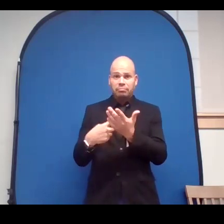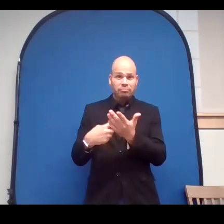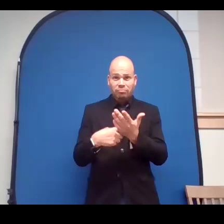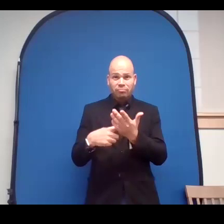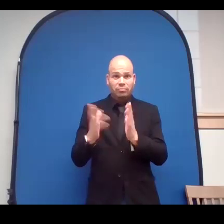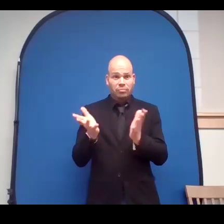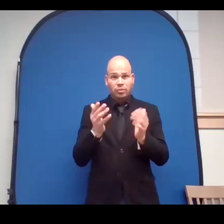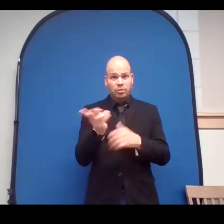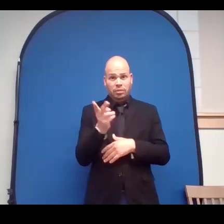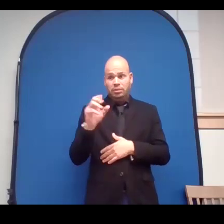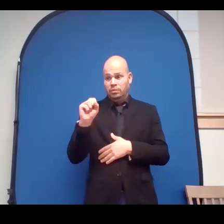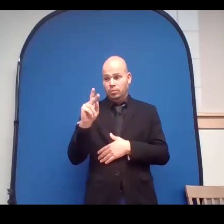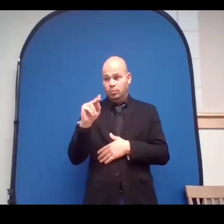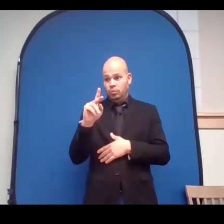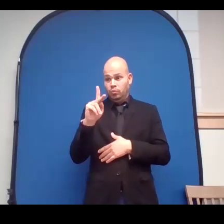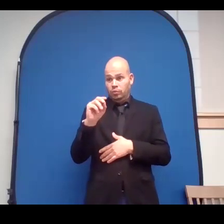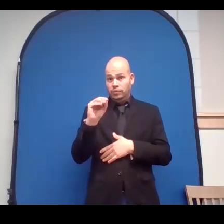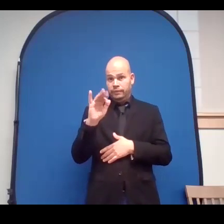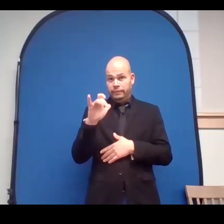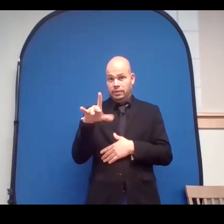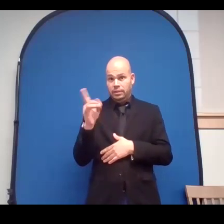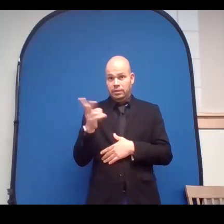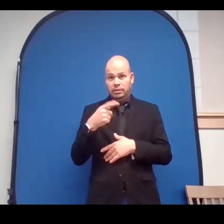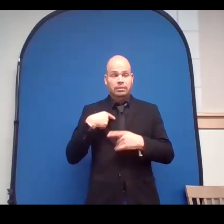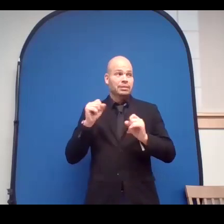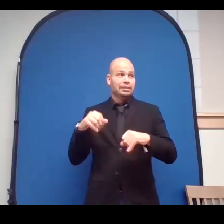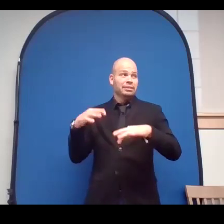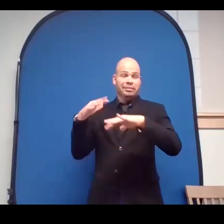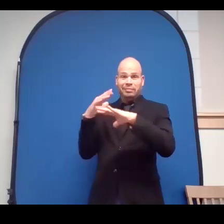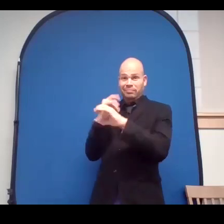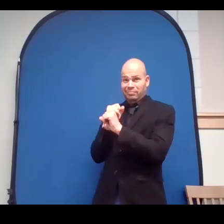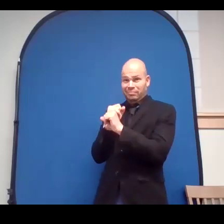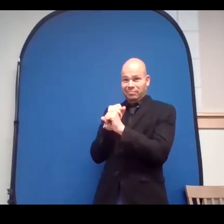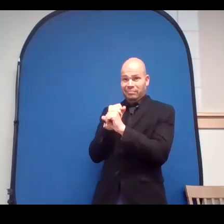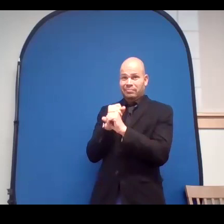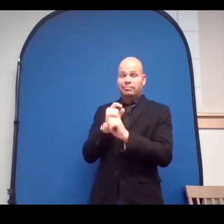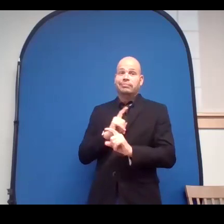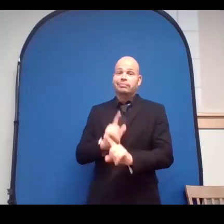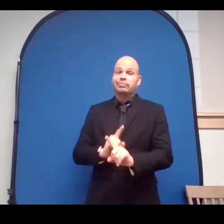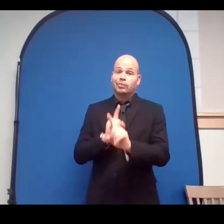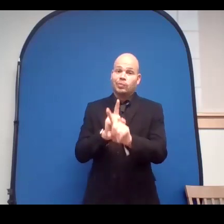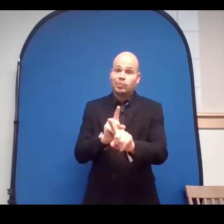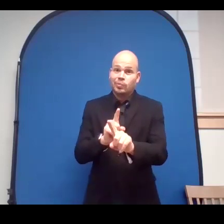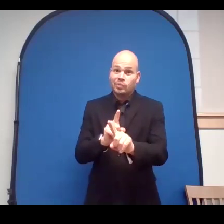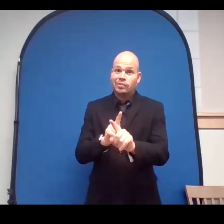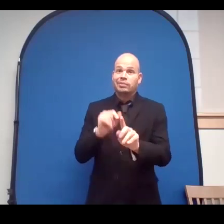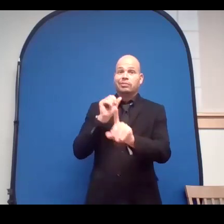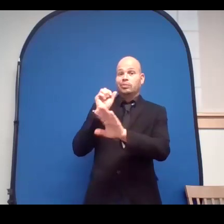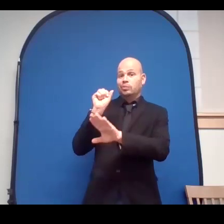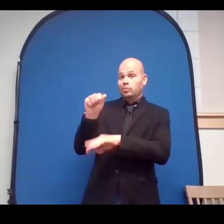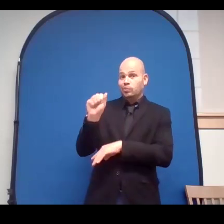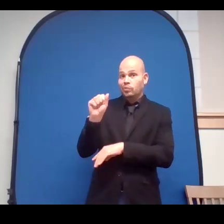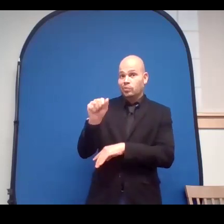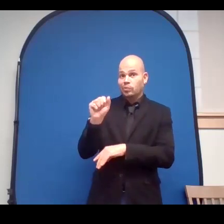Paraphrasing, I don't remember the exact gist of it, but he had said that they had gone to the house, knocked on the door. There was nobody there, and the car wasn't there. I'm